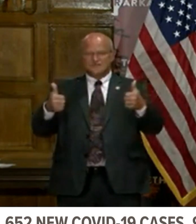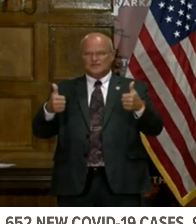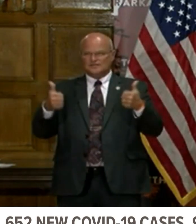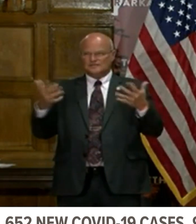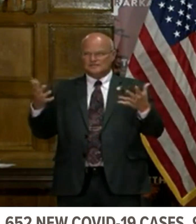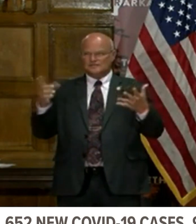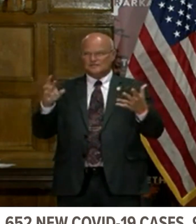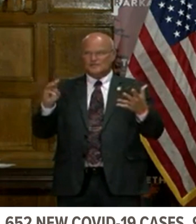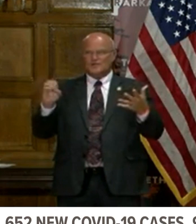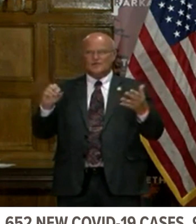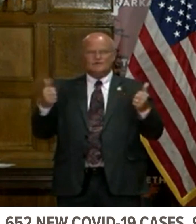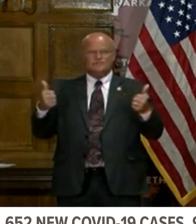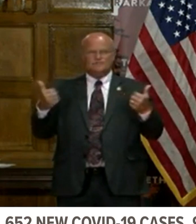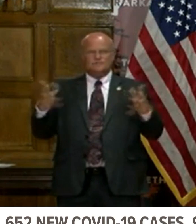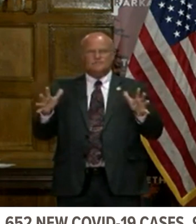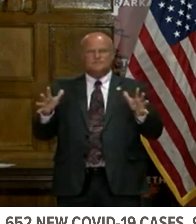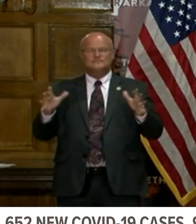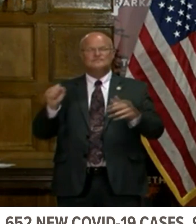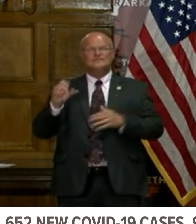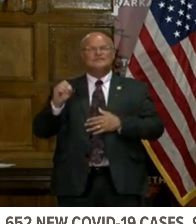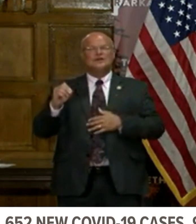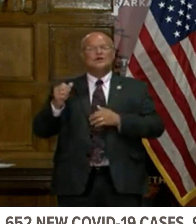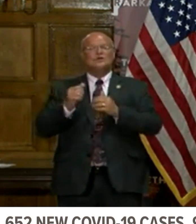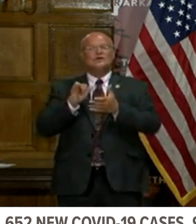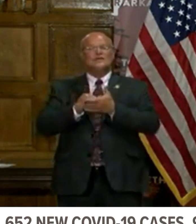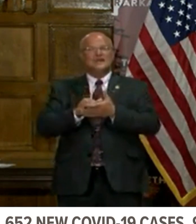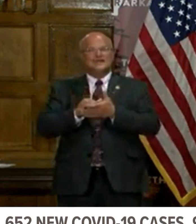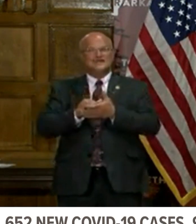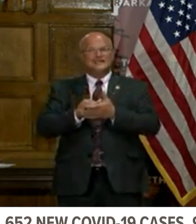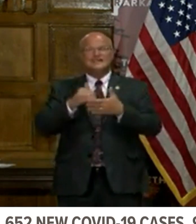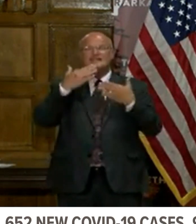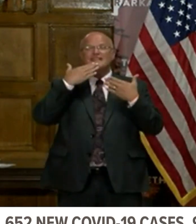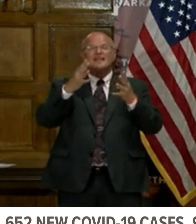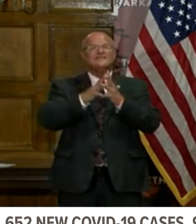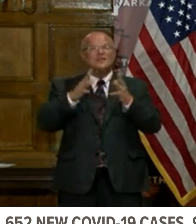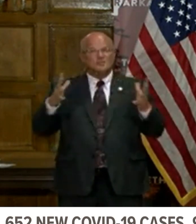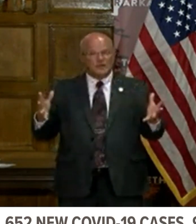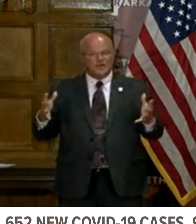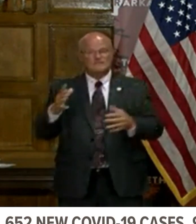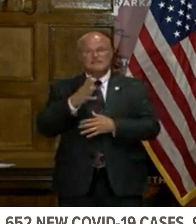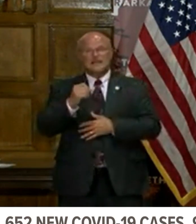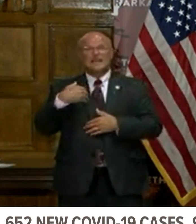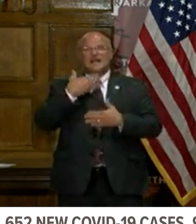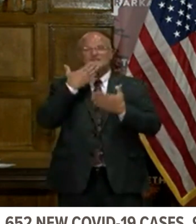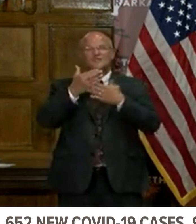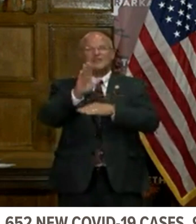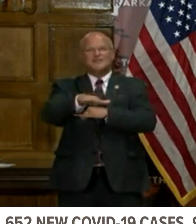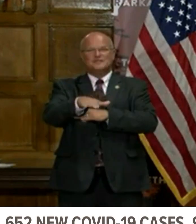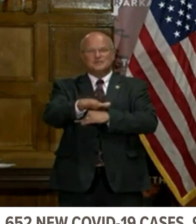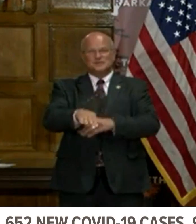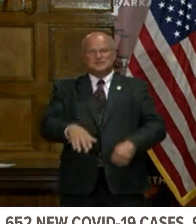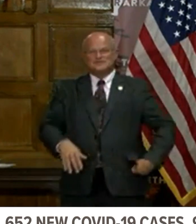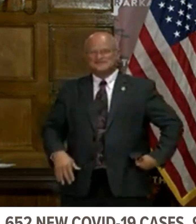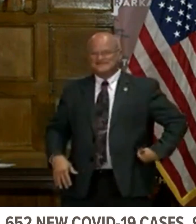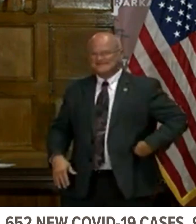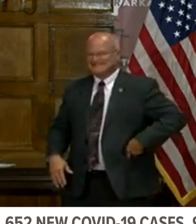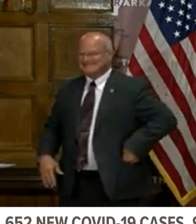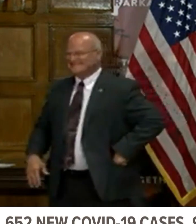All right, Dr. Romero? All right, so with that, thank you very much, and have a good afternoon.